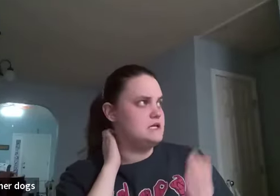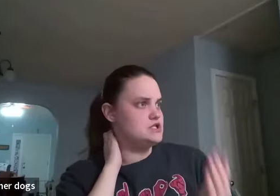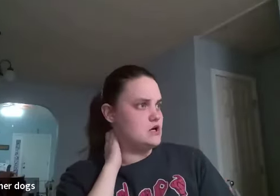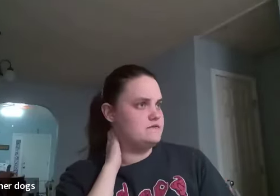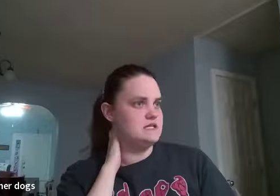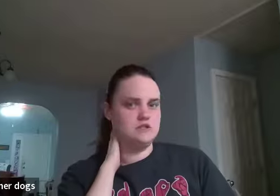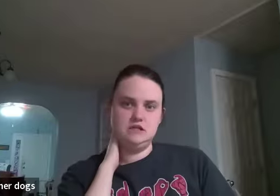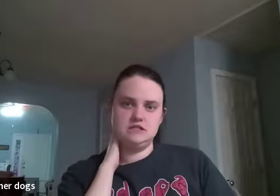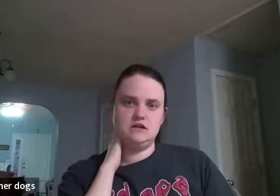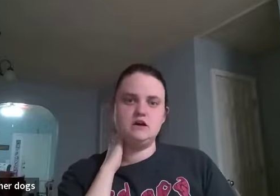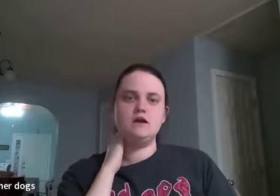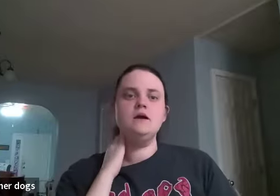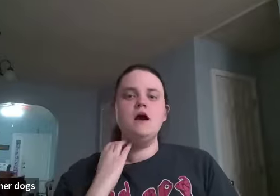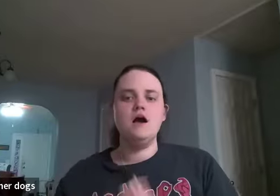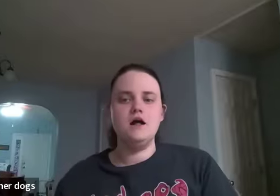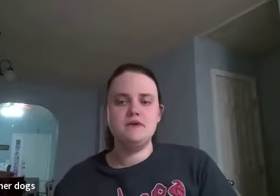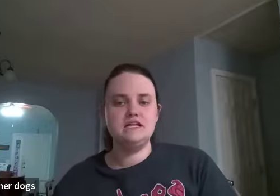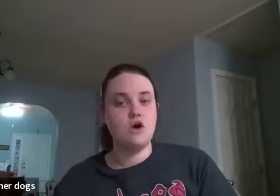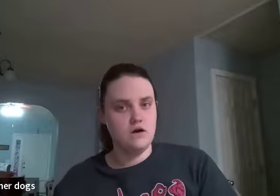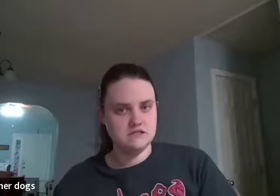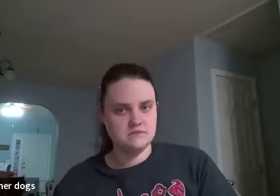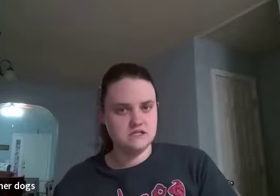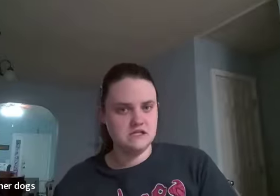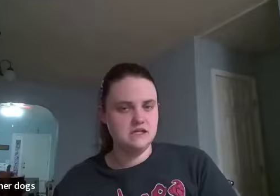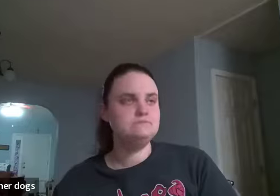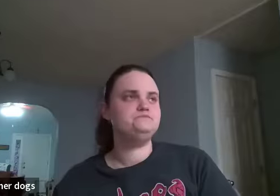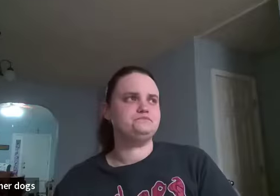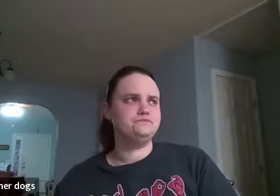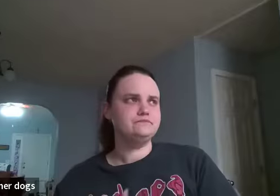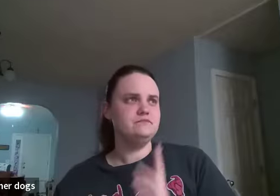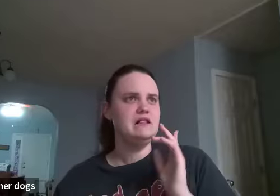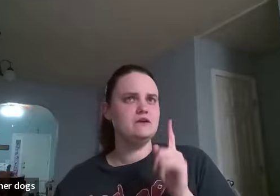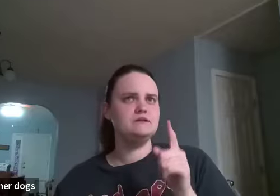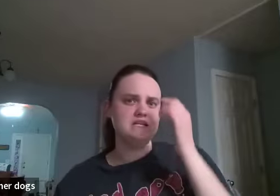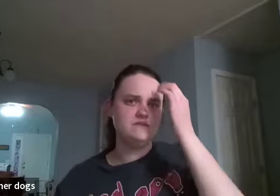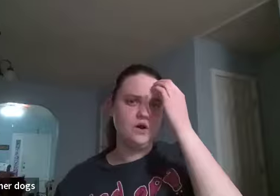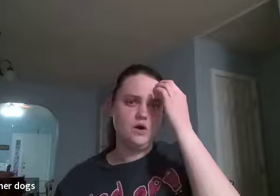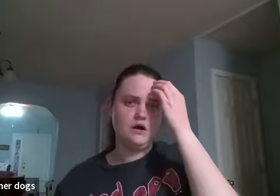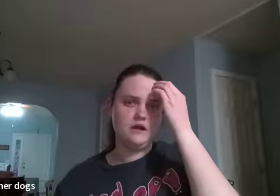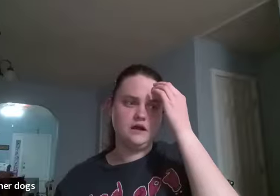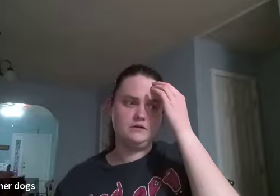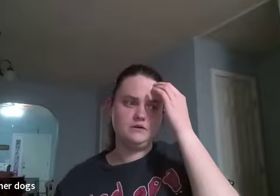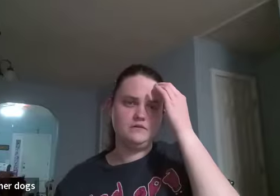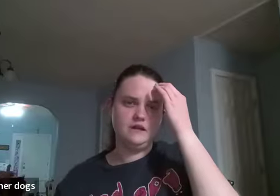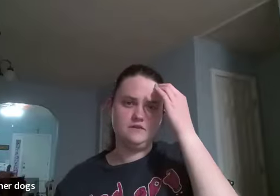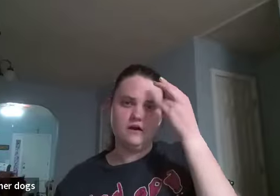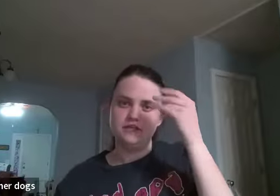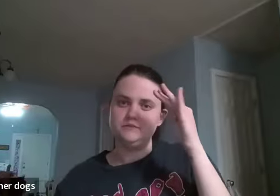streaming services. Goodness, cannot talk. And it's awesome to see. And there's even on, I don't know if any of y'all have